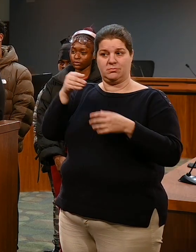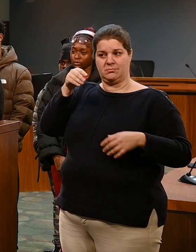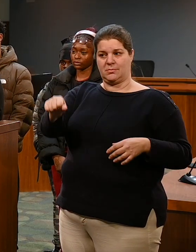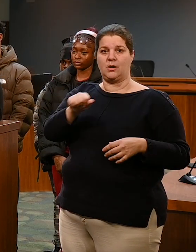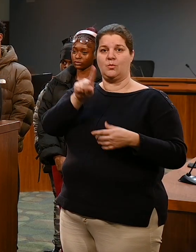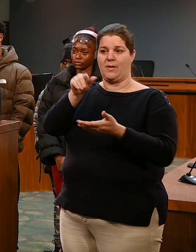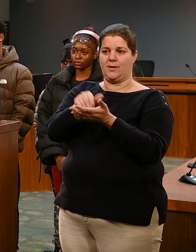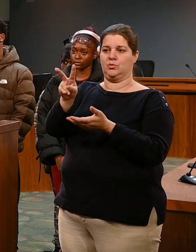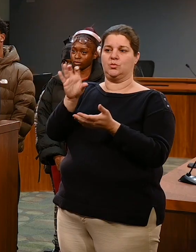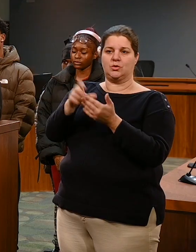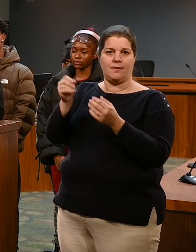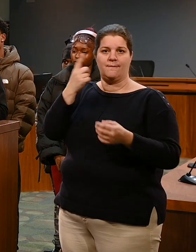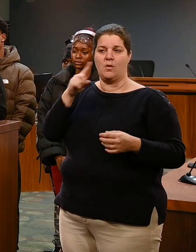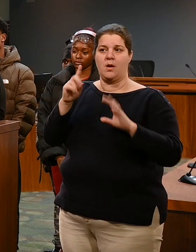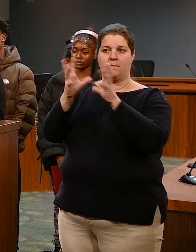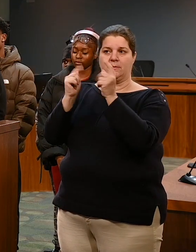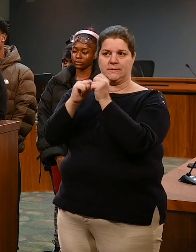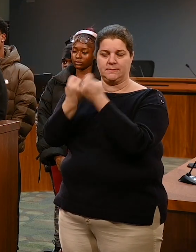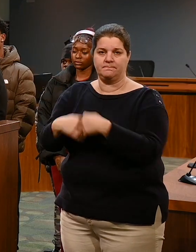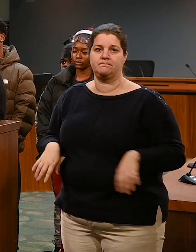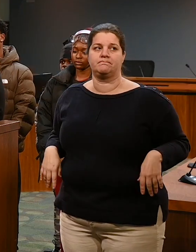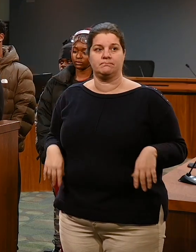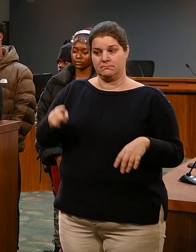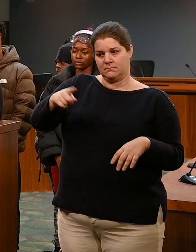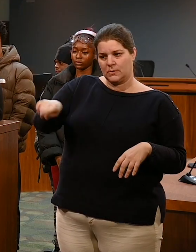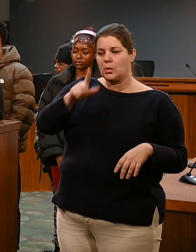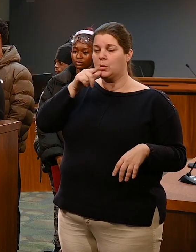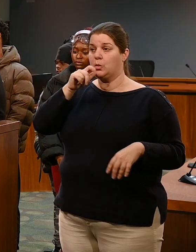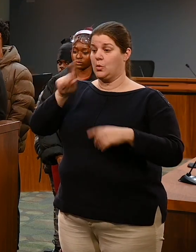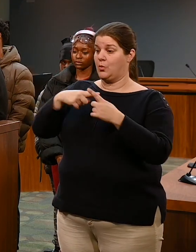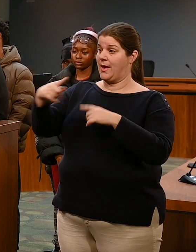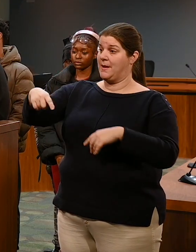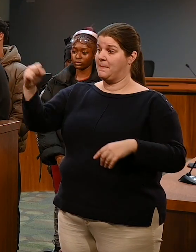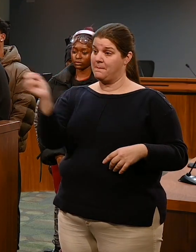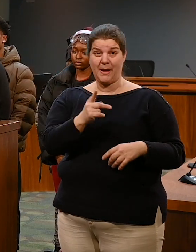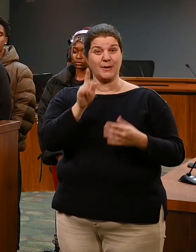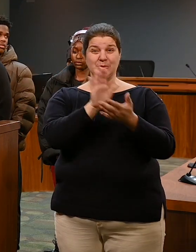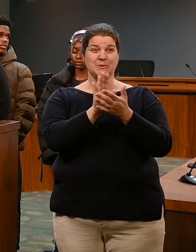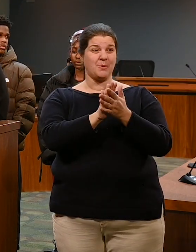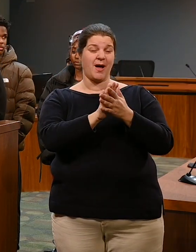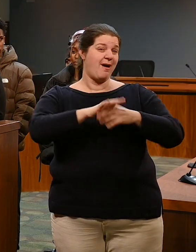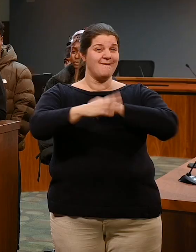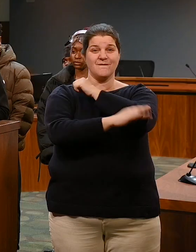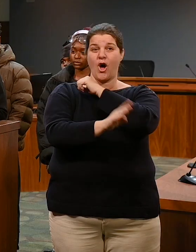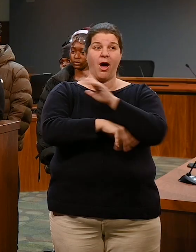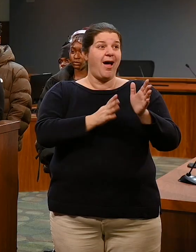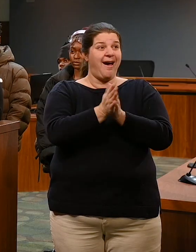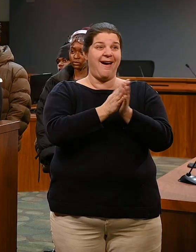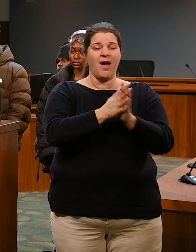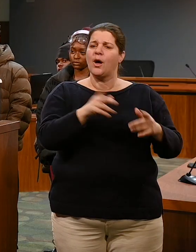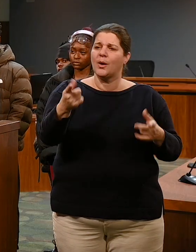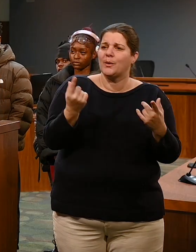team. Or when they come back to school, you ask them what did they do for the summer, and they said they was just